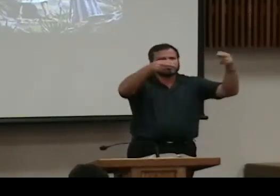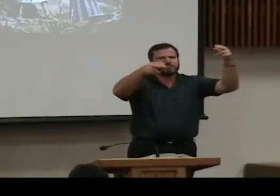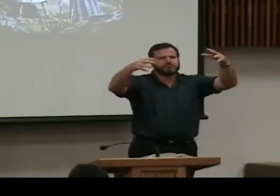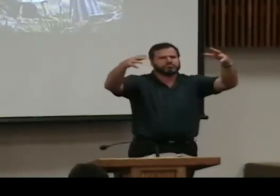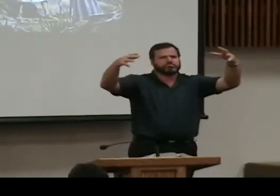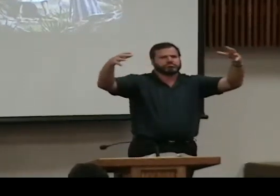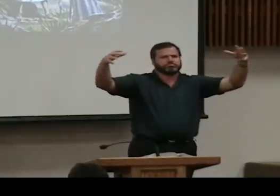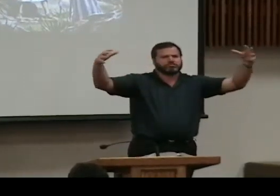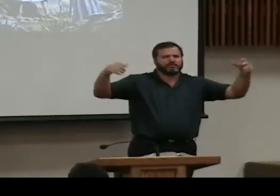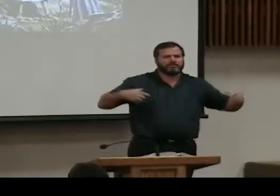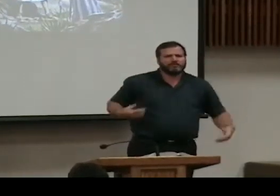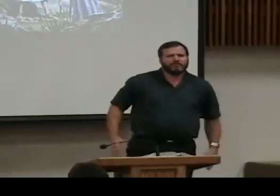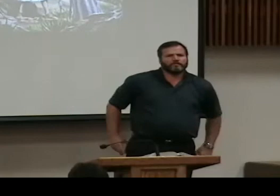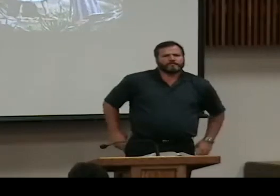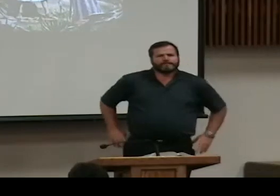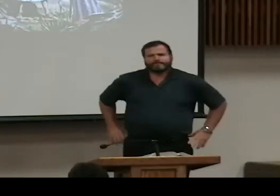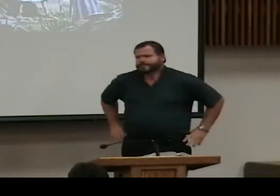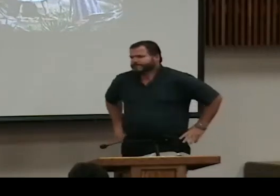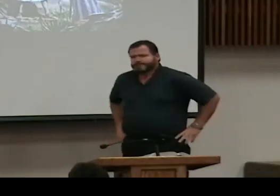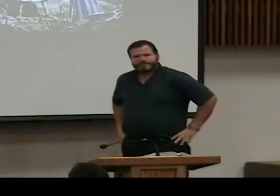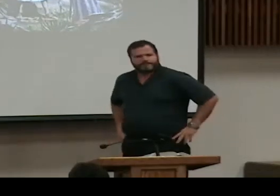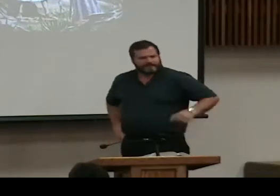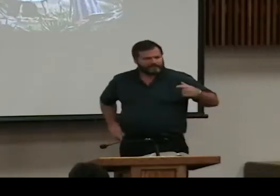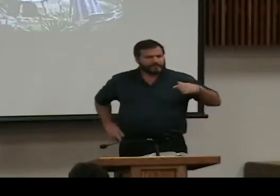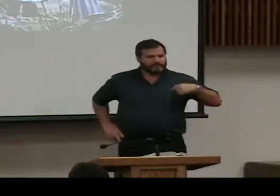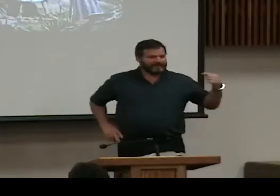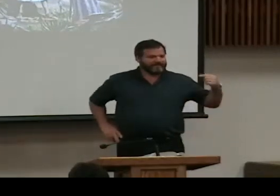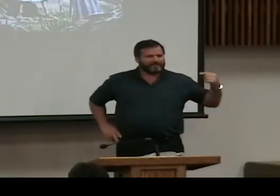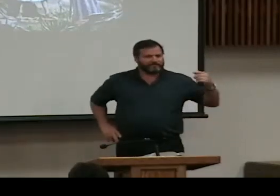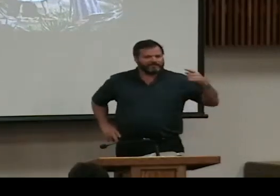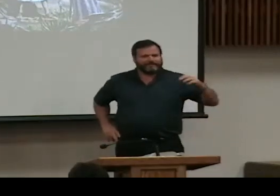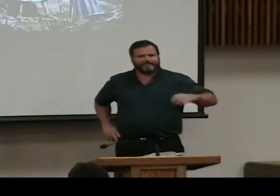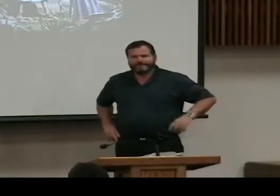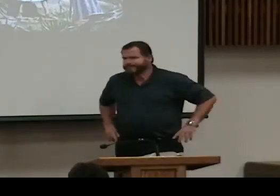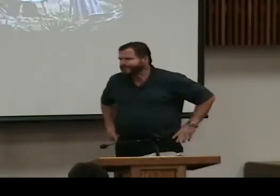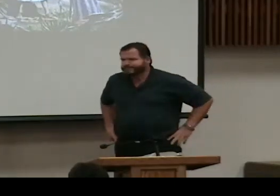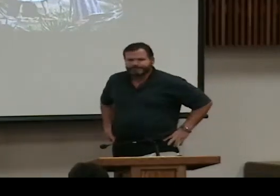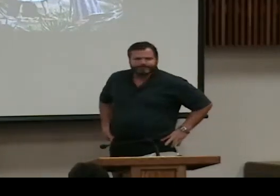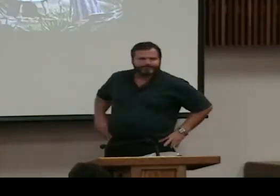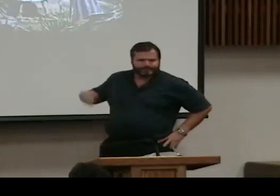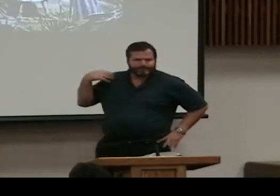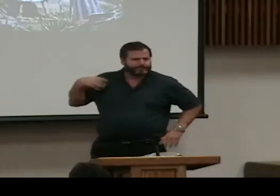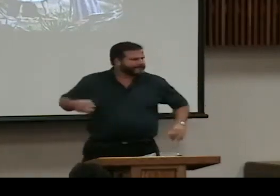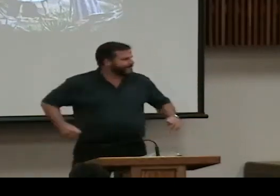Anyway, there's a lot of them. And I'm Gideon, I'm looking around,